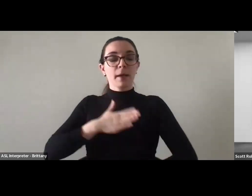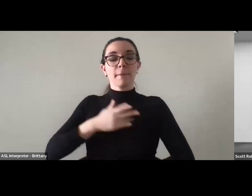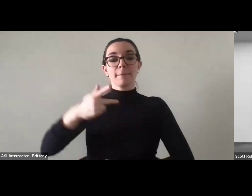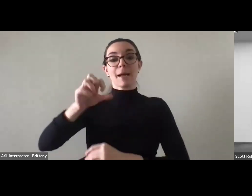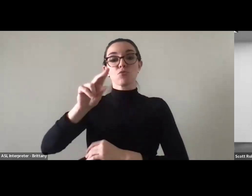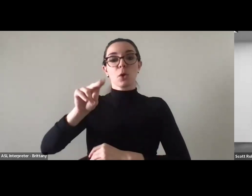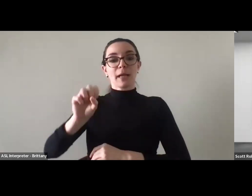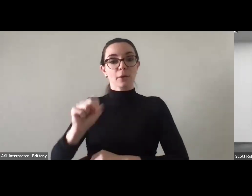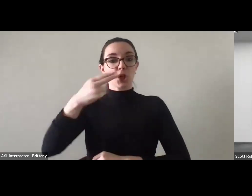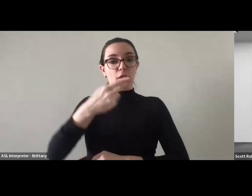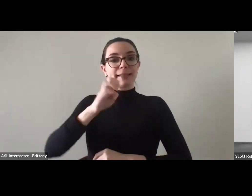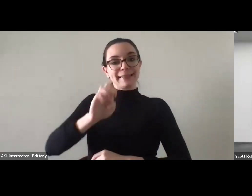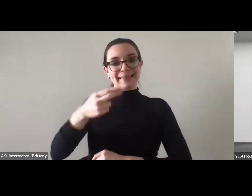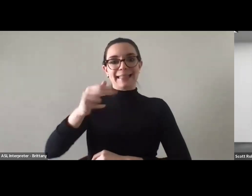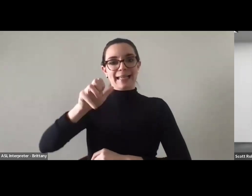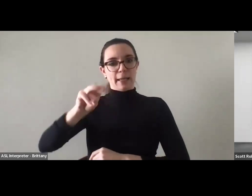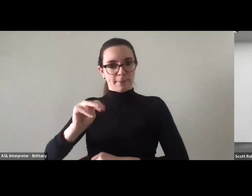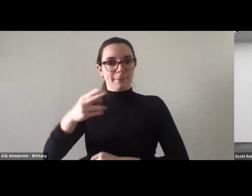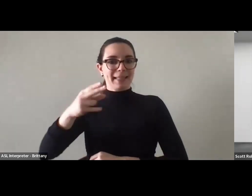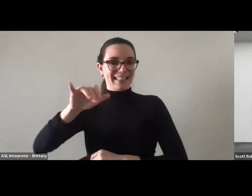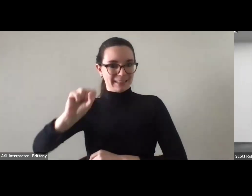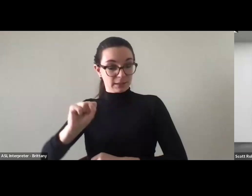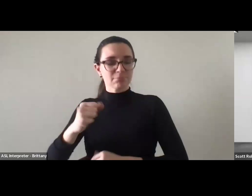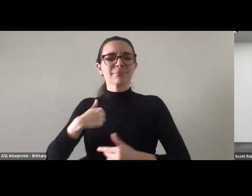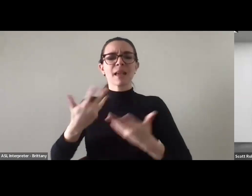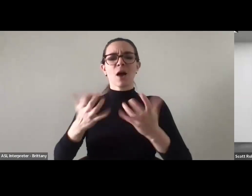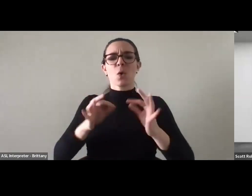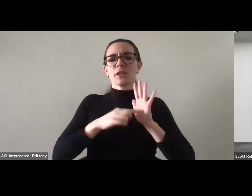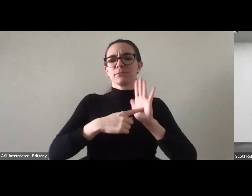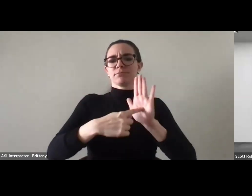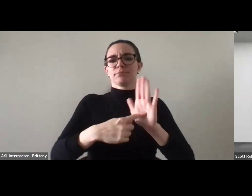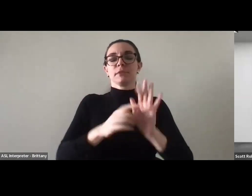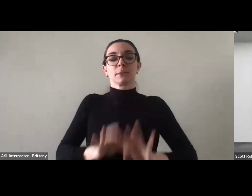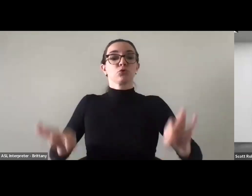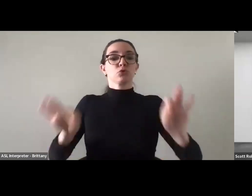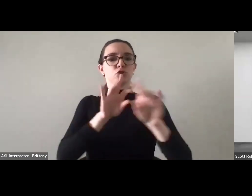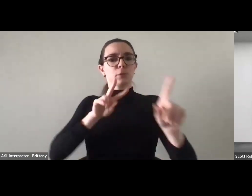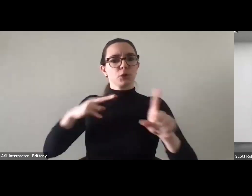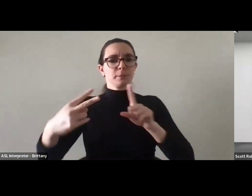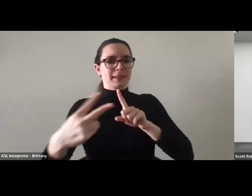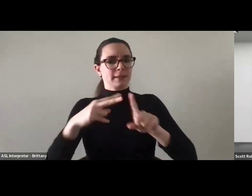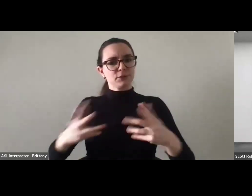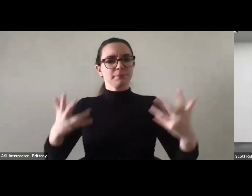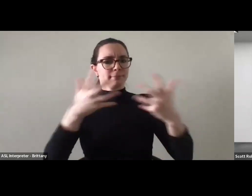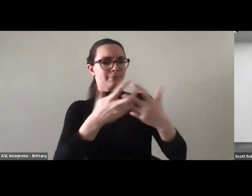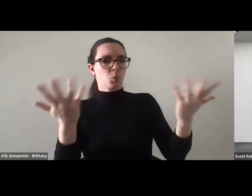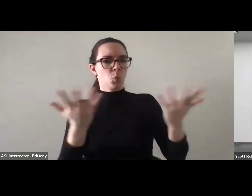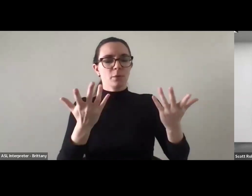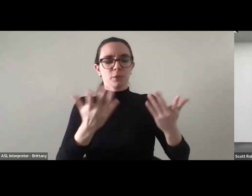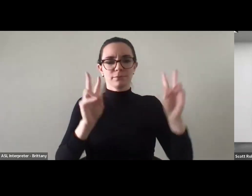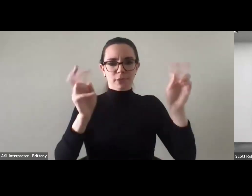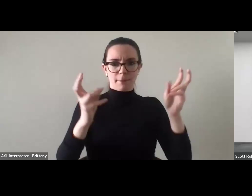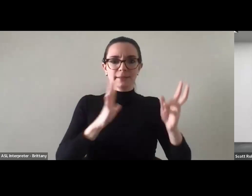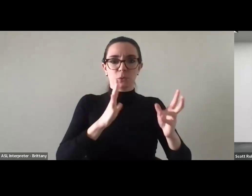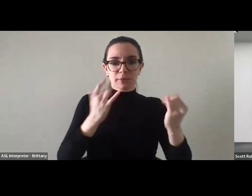his. I would like to share some crucial perspectives to complement what we've already been discussing so far on the modern and evolving